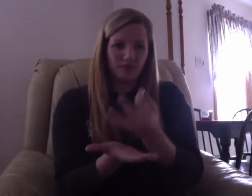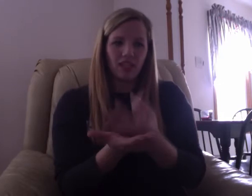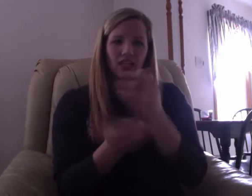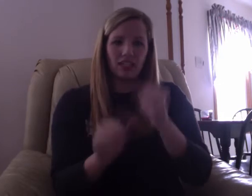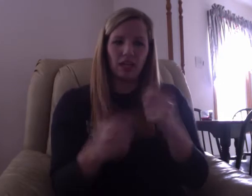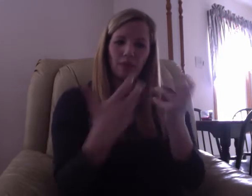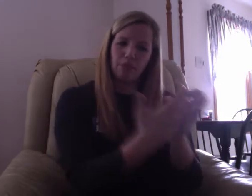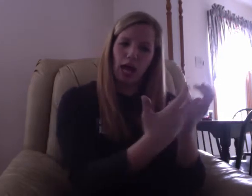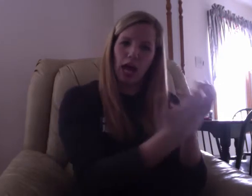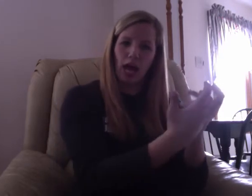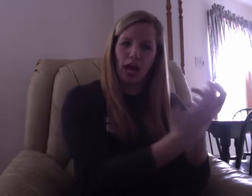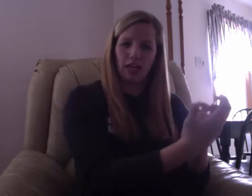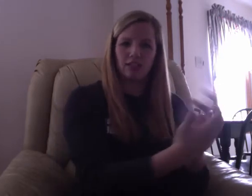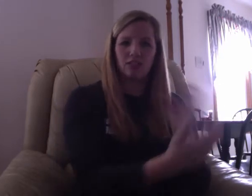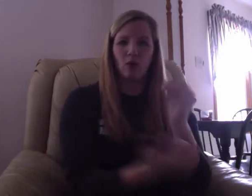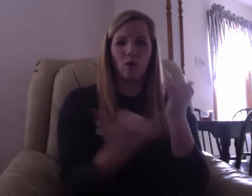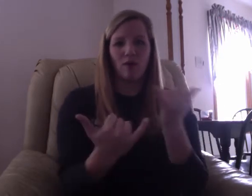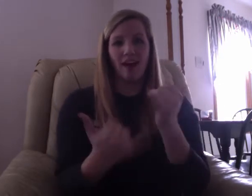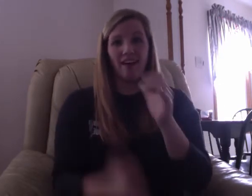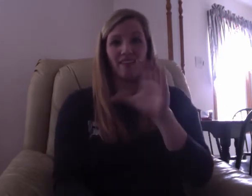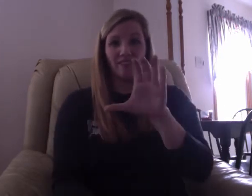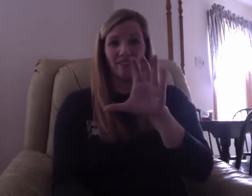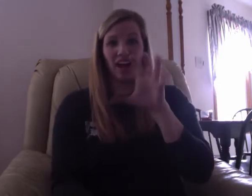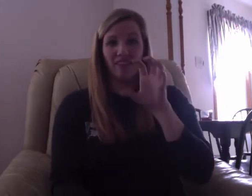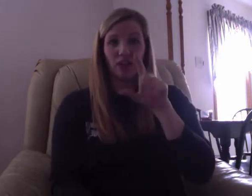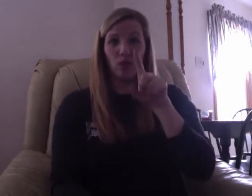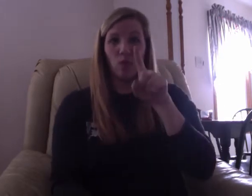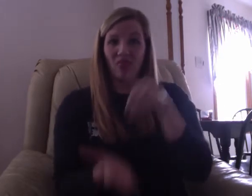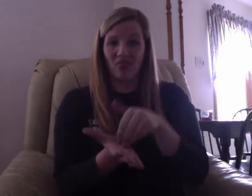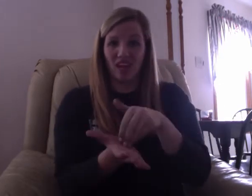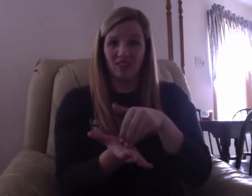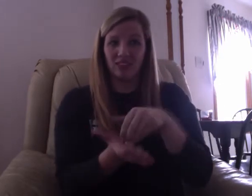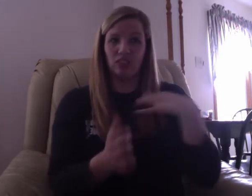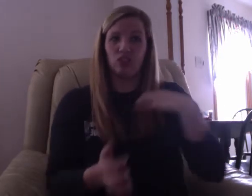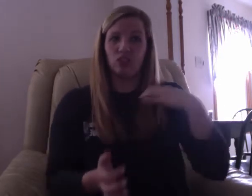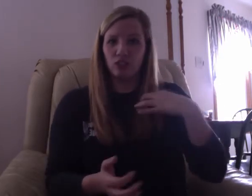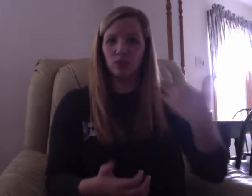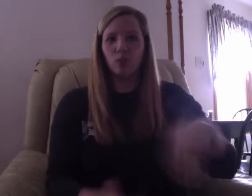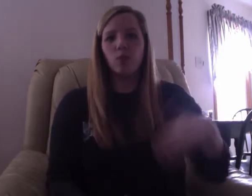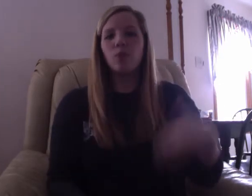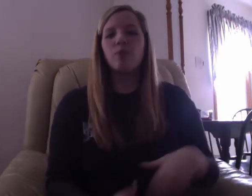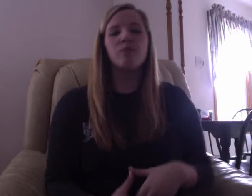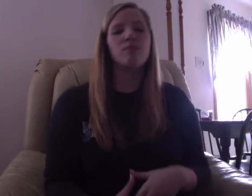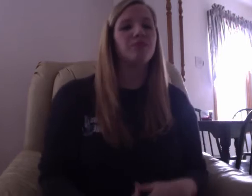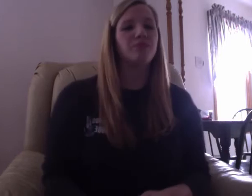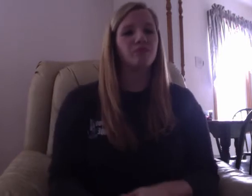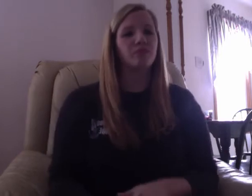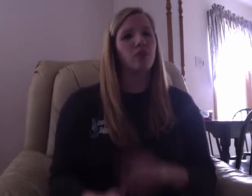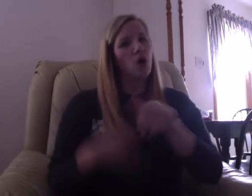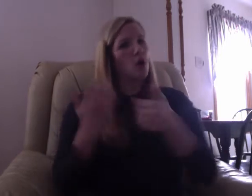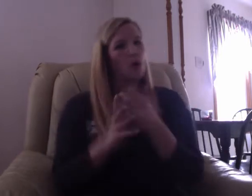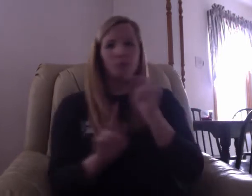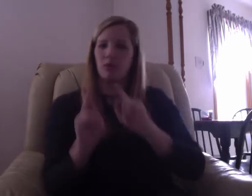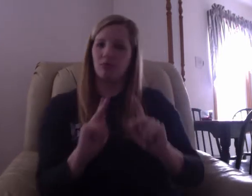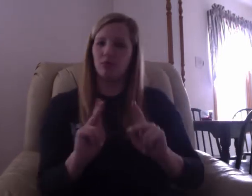amount, and so we're getting another 500, so therefore 1,000 t-shirts. And everybody loves the Gay Fine by Me t-shirt campaign.